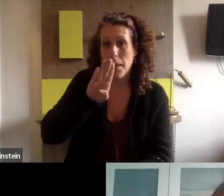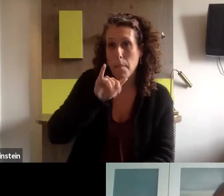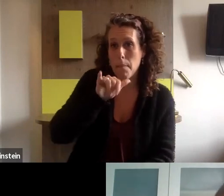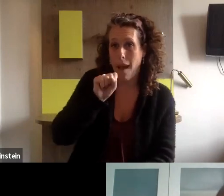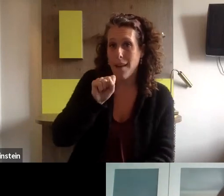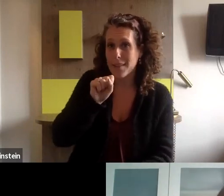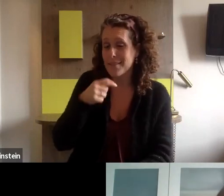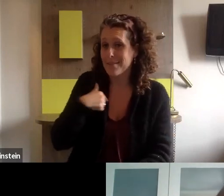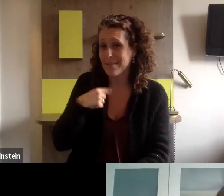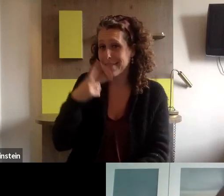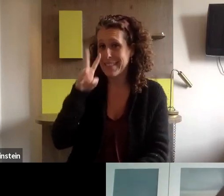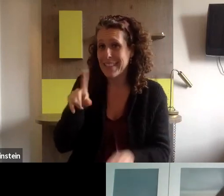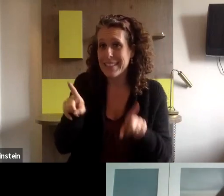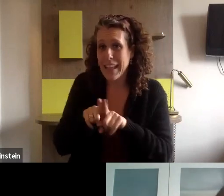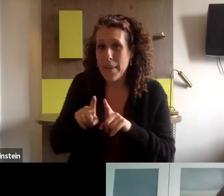in